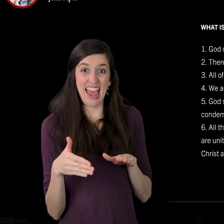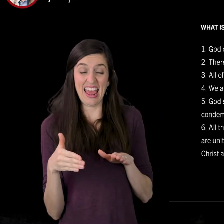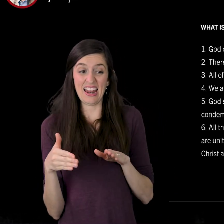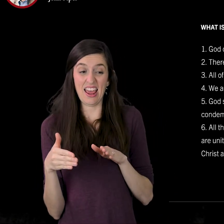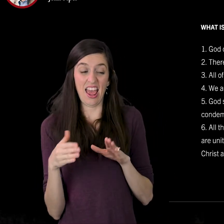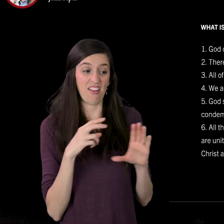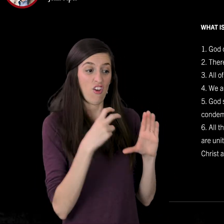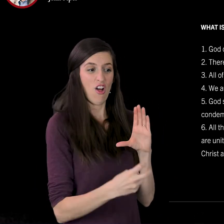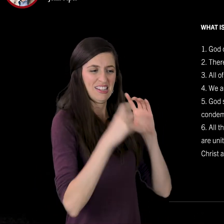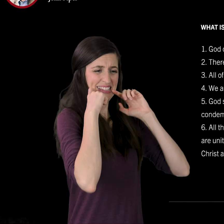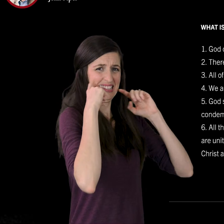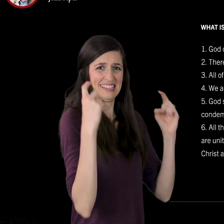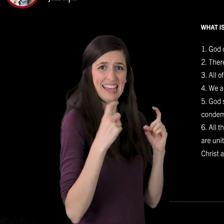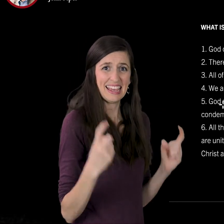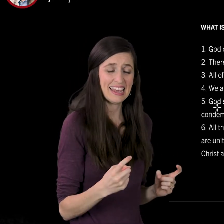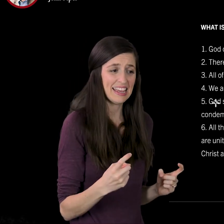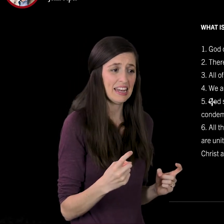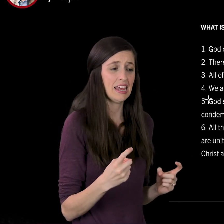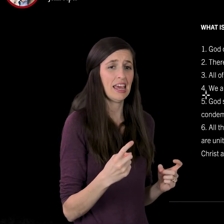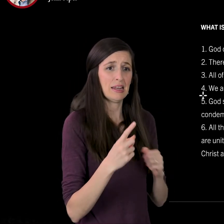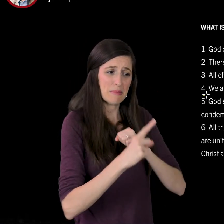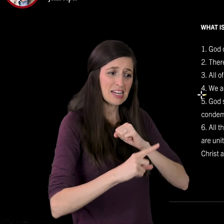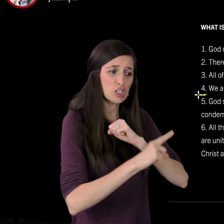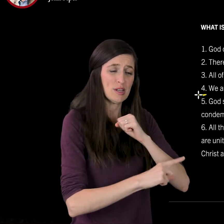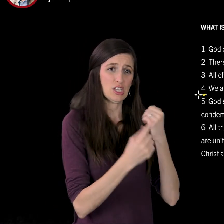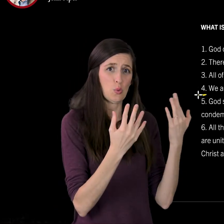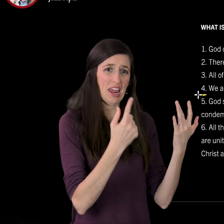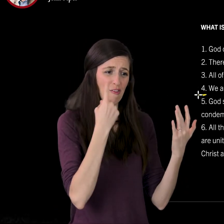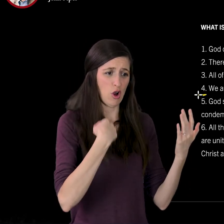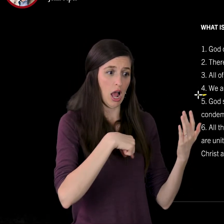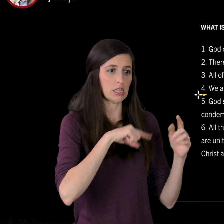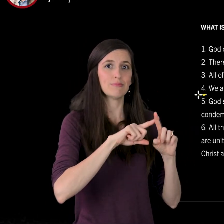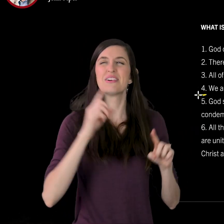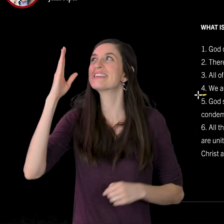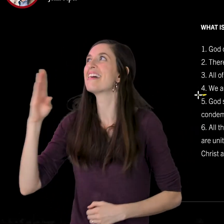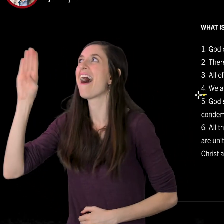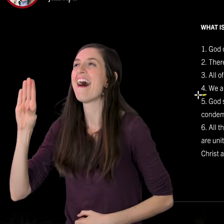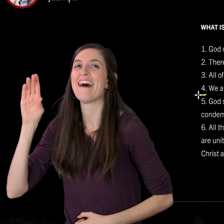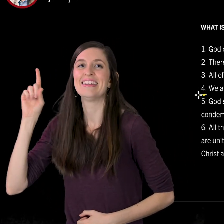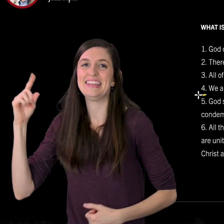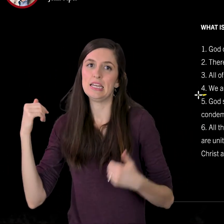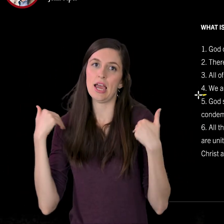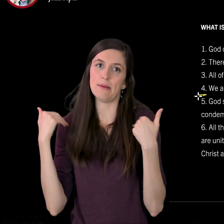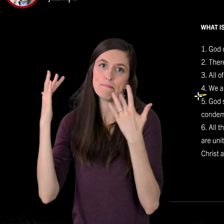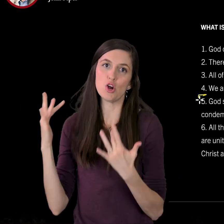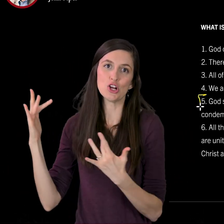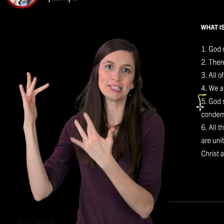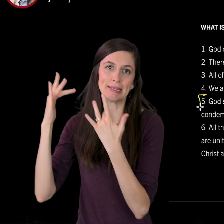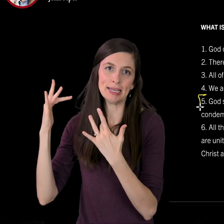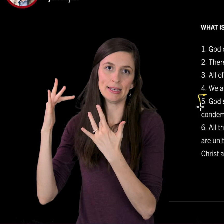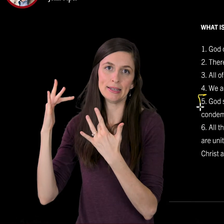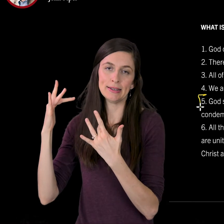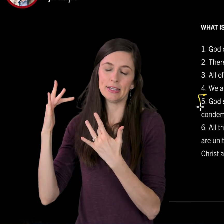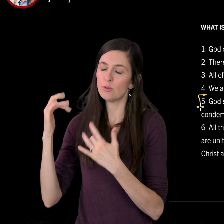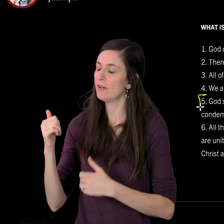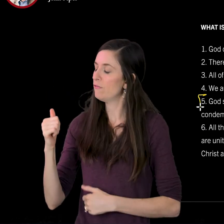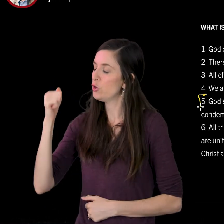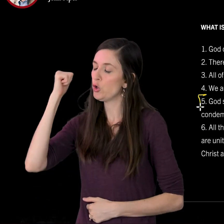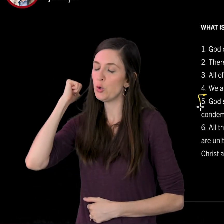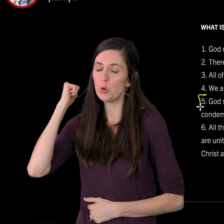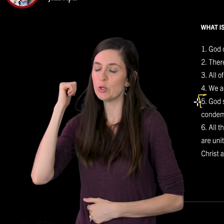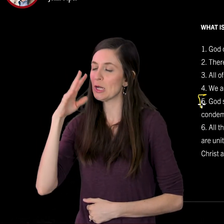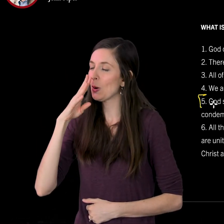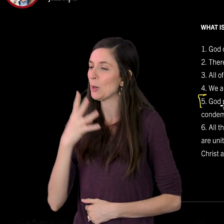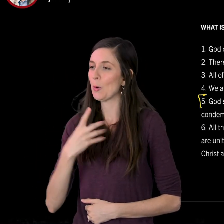trespasses and under condemnation and God rich in mercy full of grace not willing to